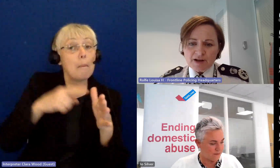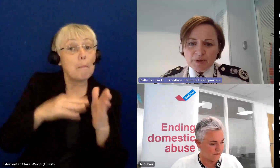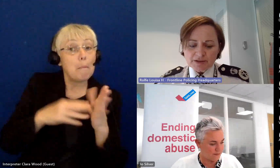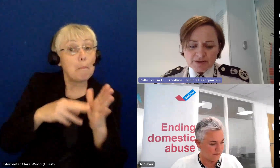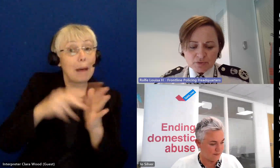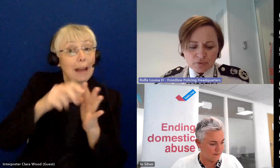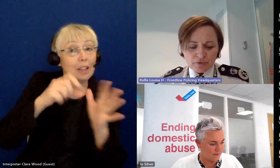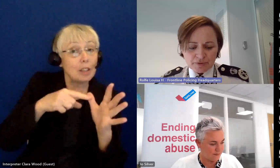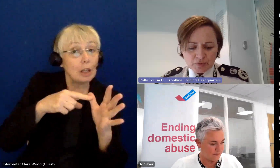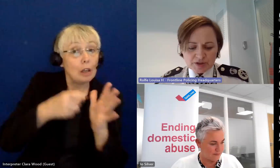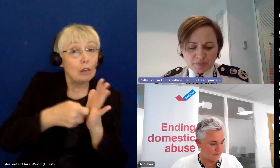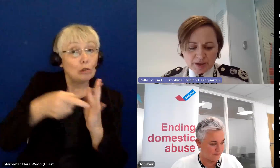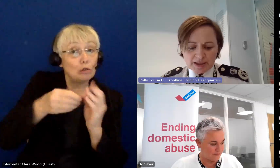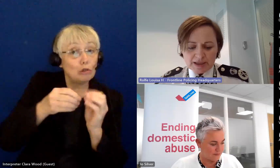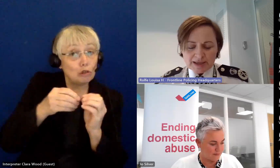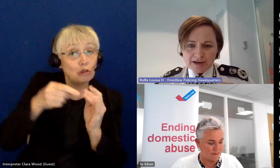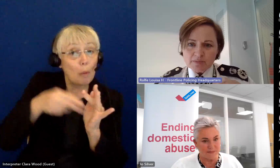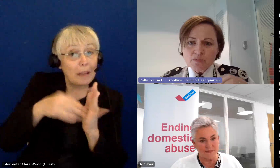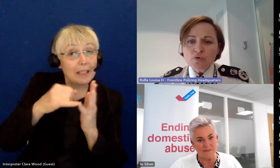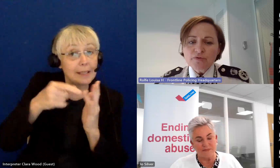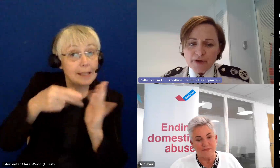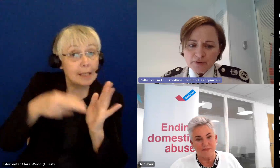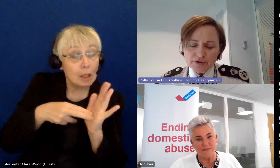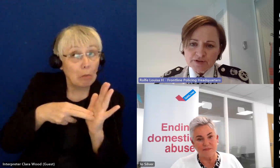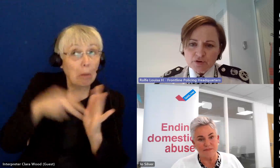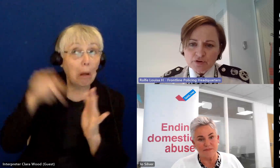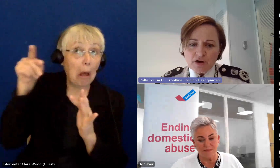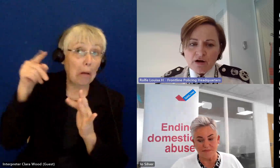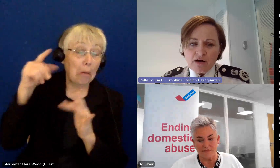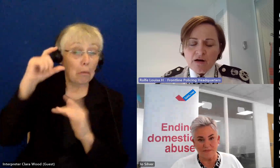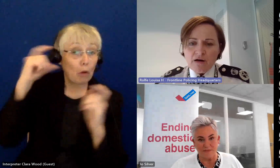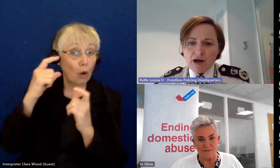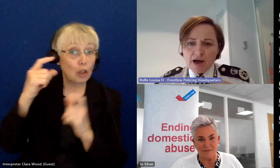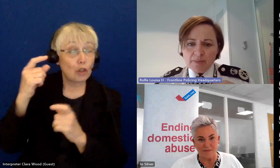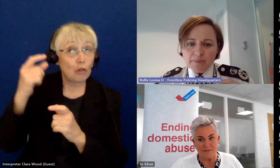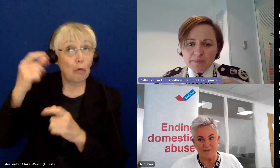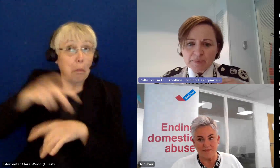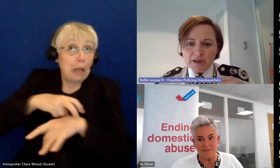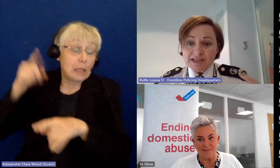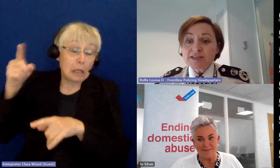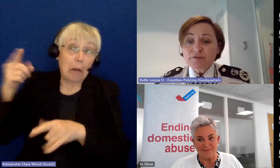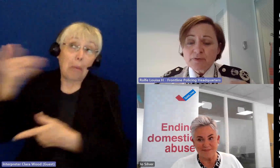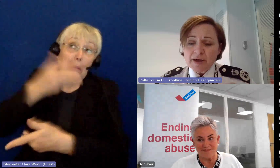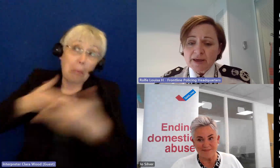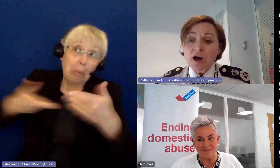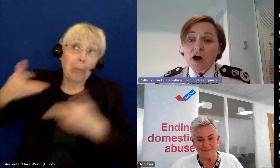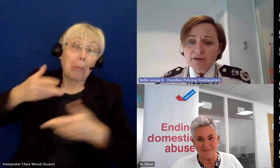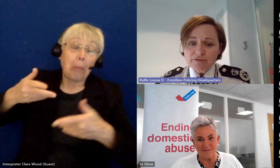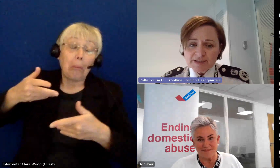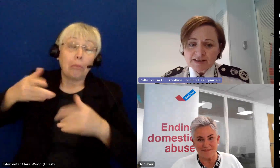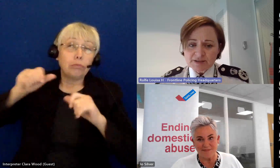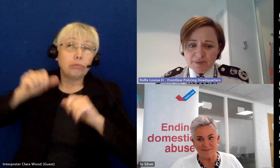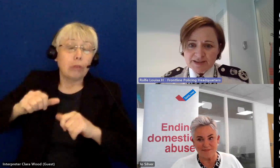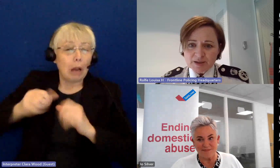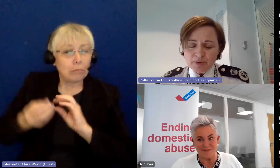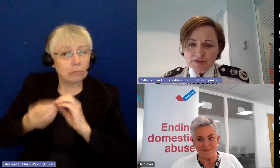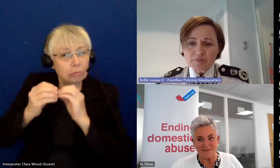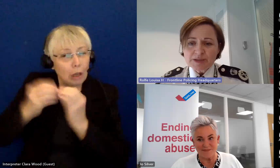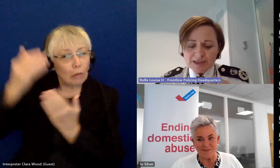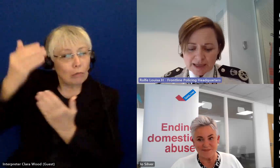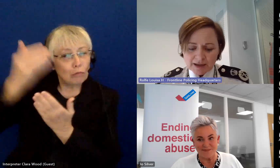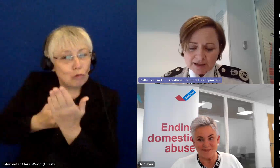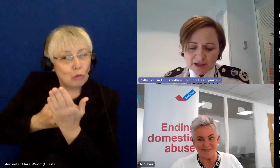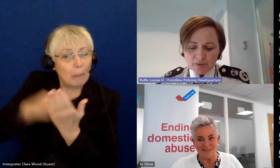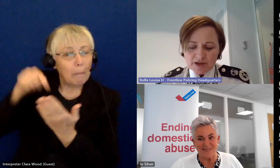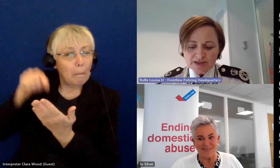looked at developing a tool that would be, more focused on our identifying higher risk domestic